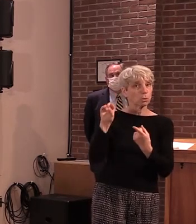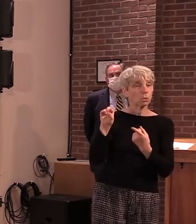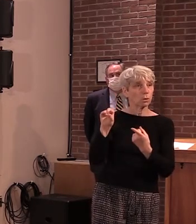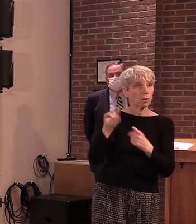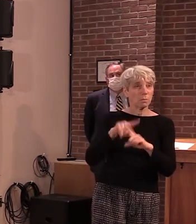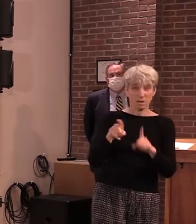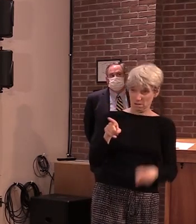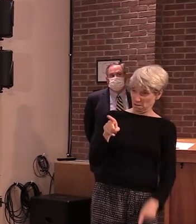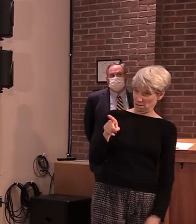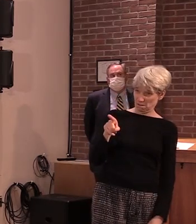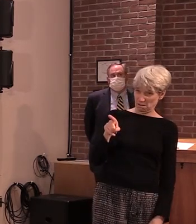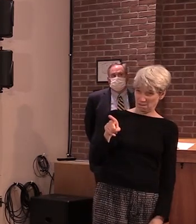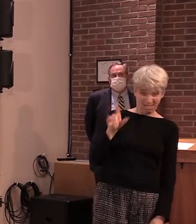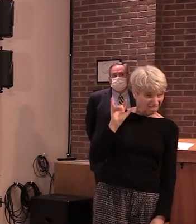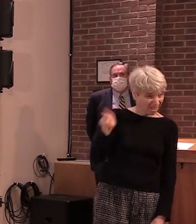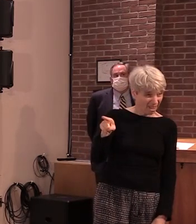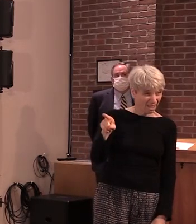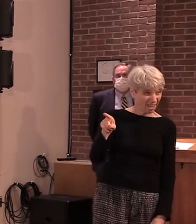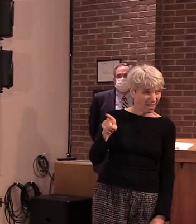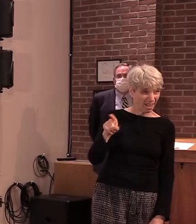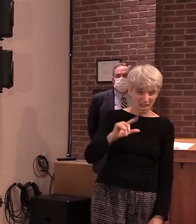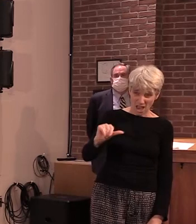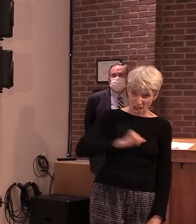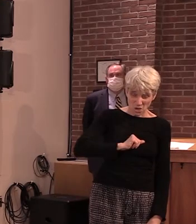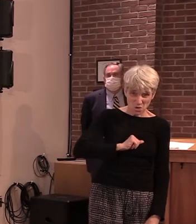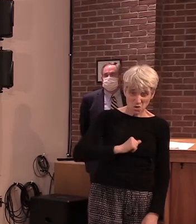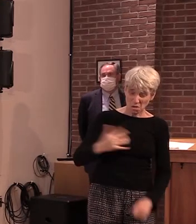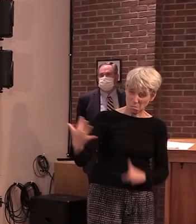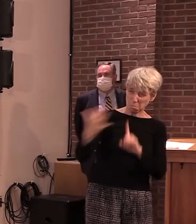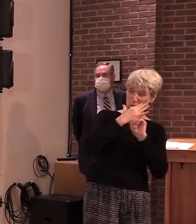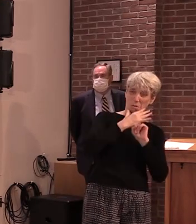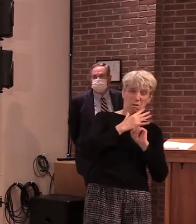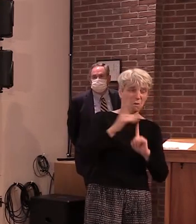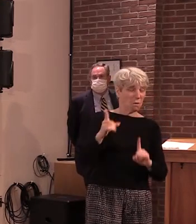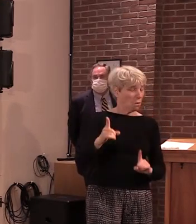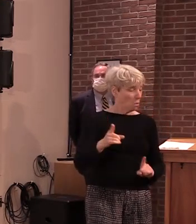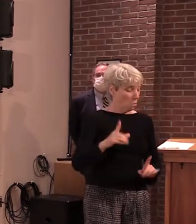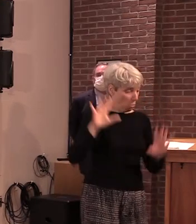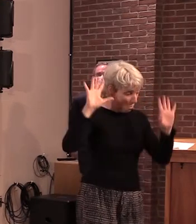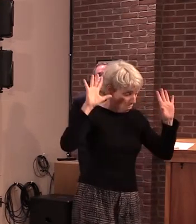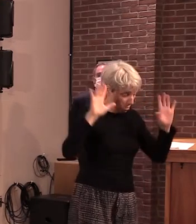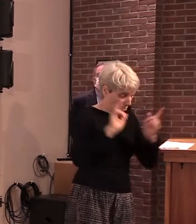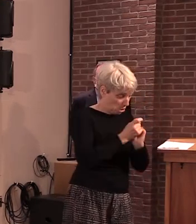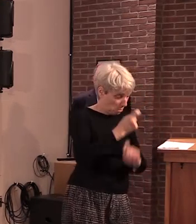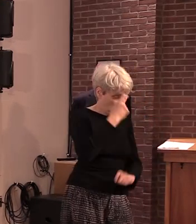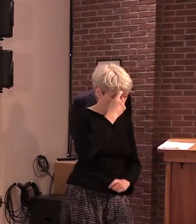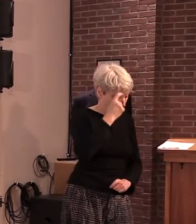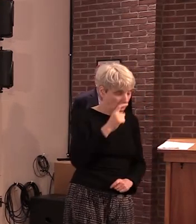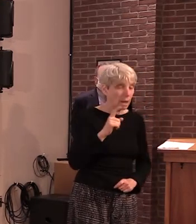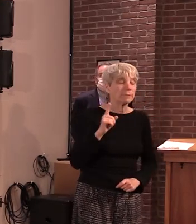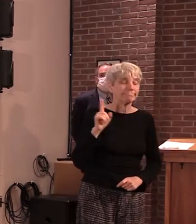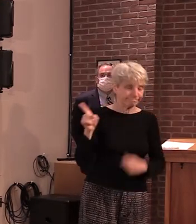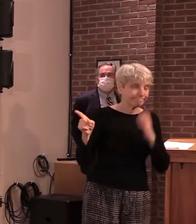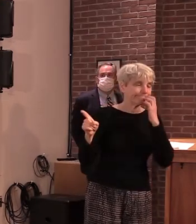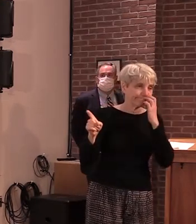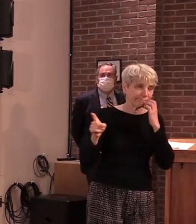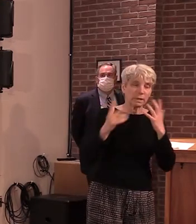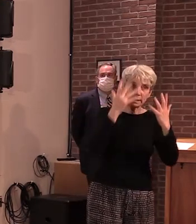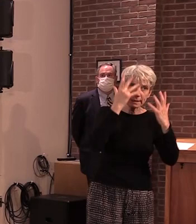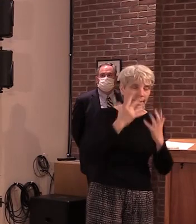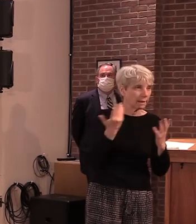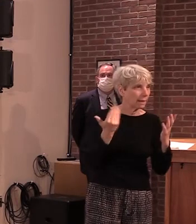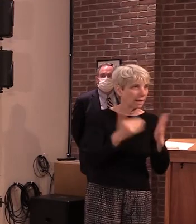but this really made me think twice about it. Yeah, again, really unfortunate that this is becoming so polarizing, because we should be